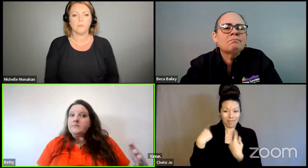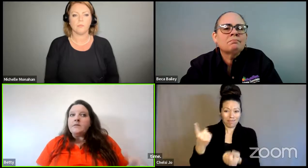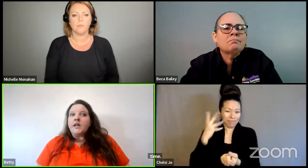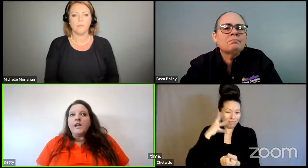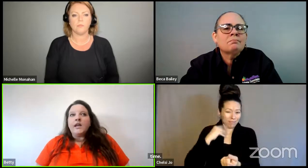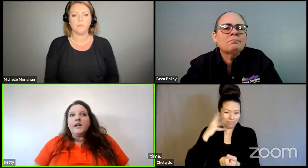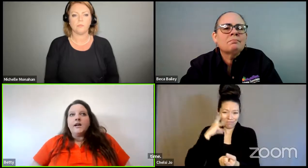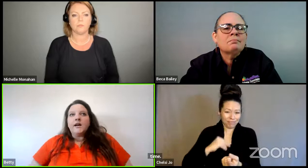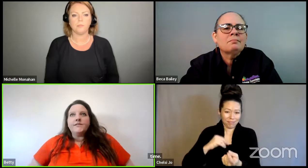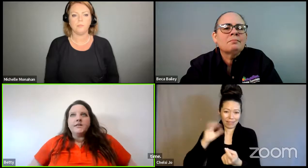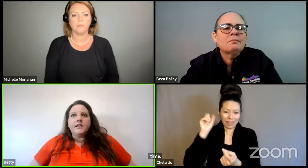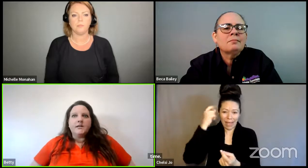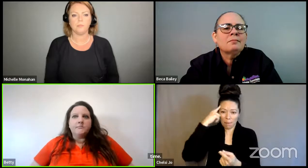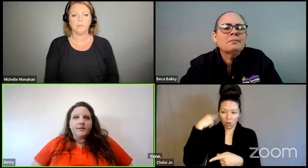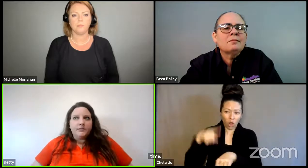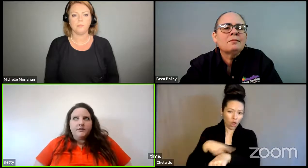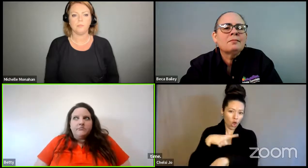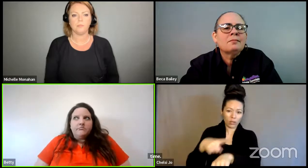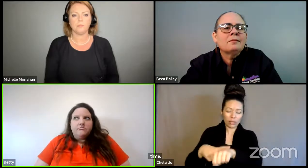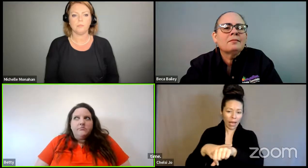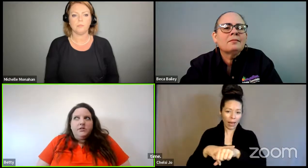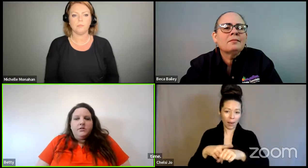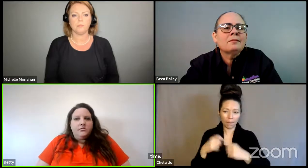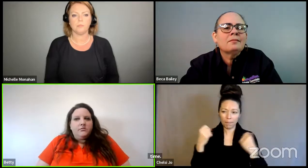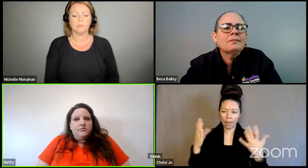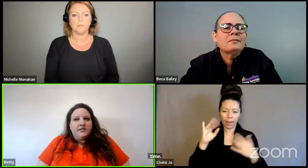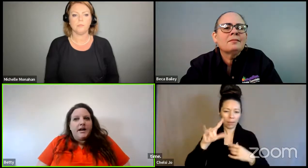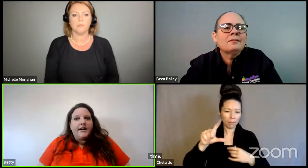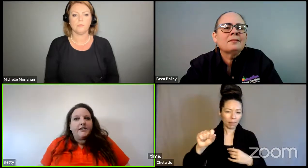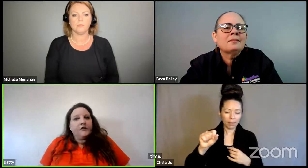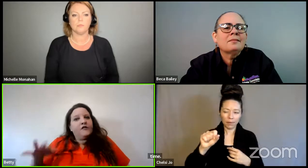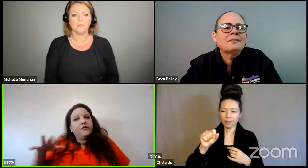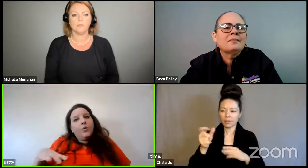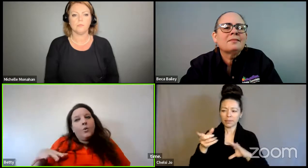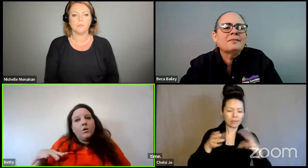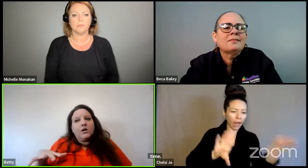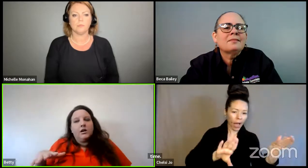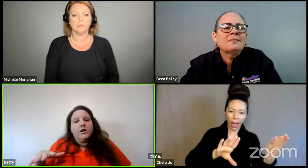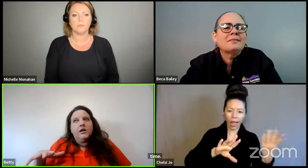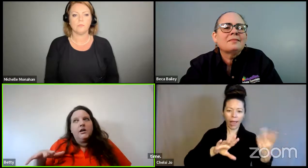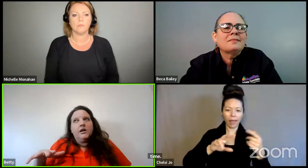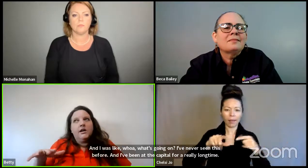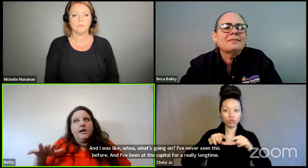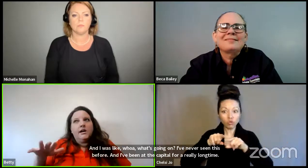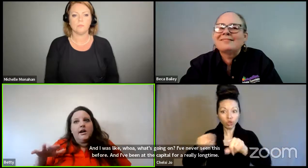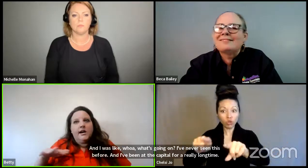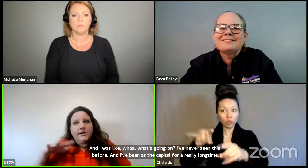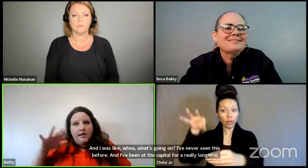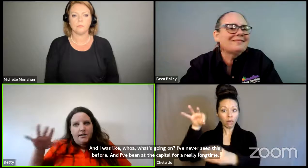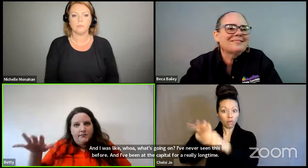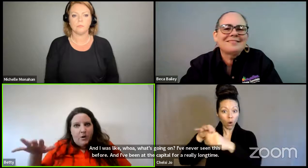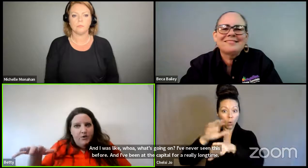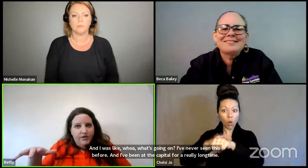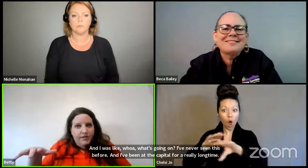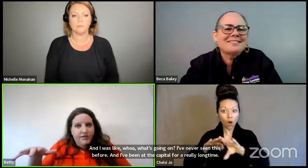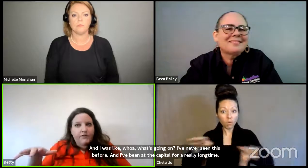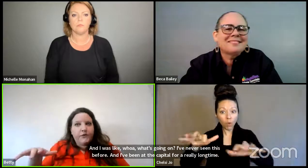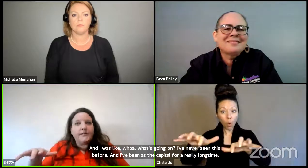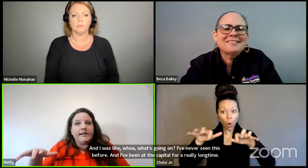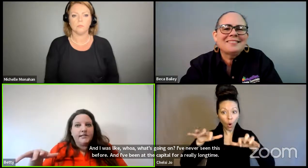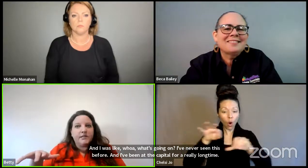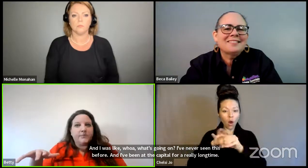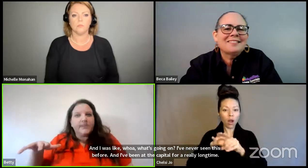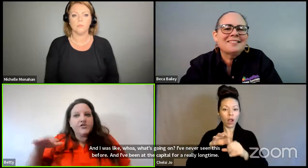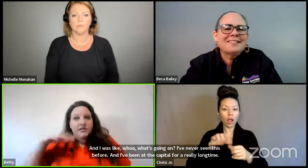time. And I've seen bills, die on the floor and get motioned